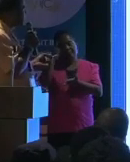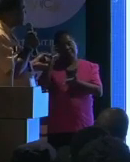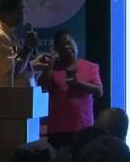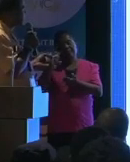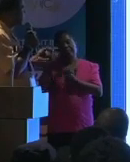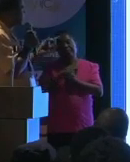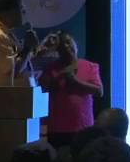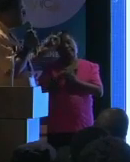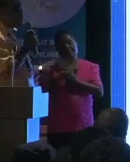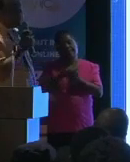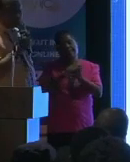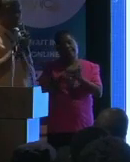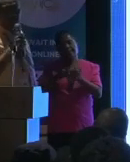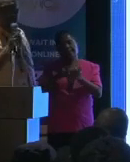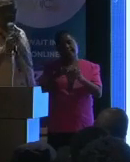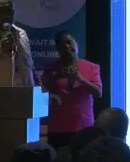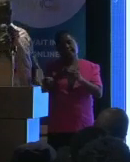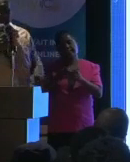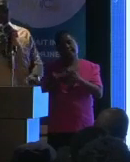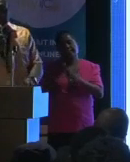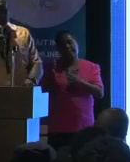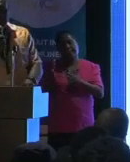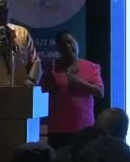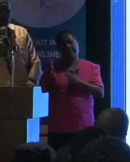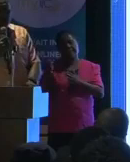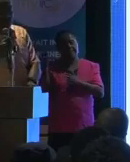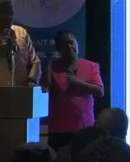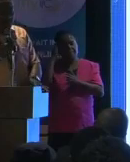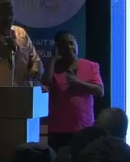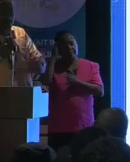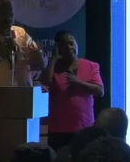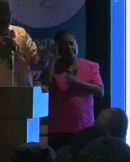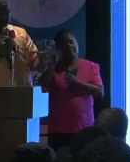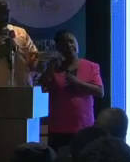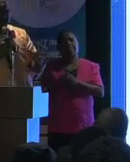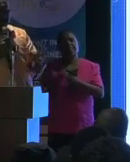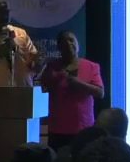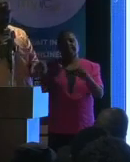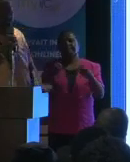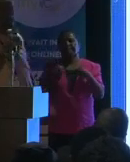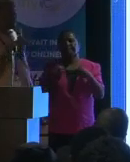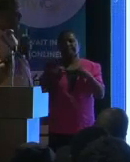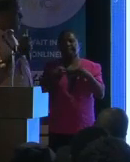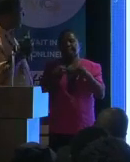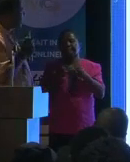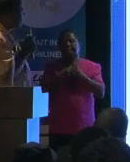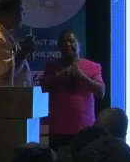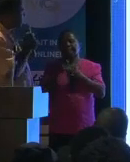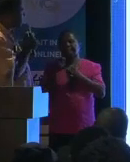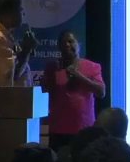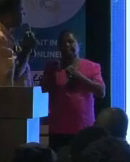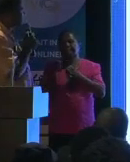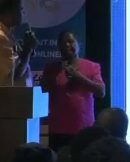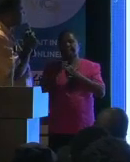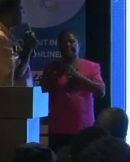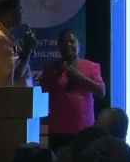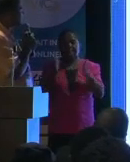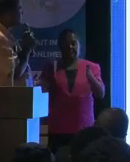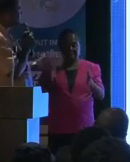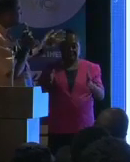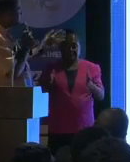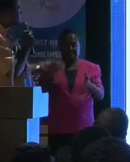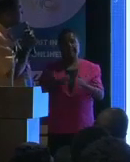taxpayer. Any other contact representative in your small business, the payroll area or human